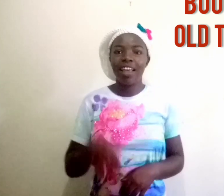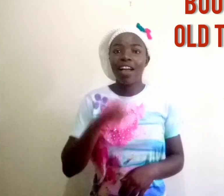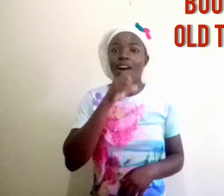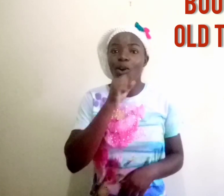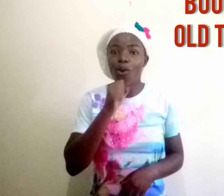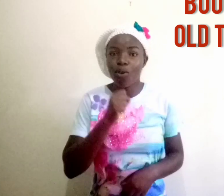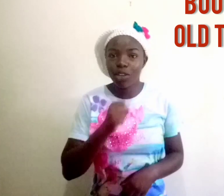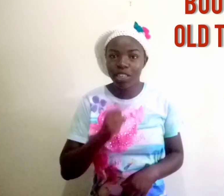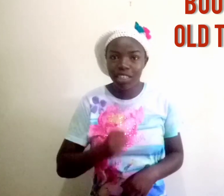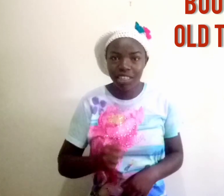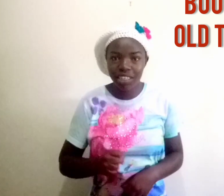Old